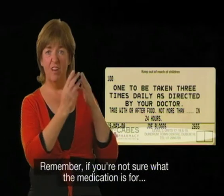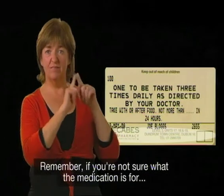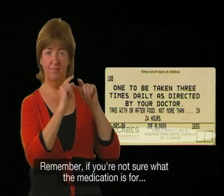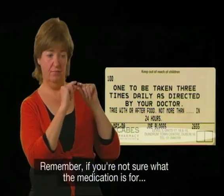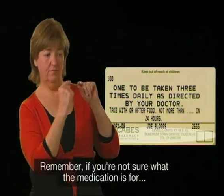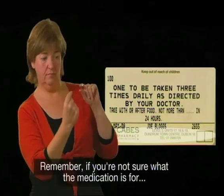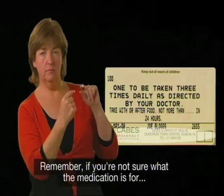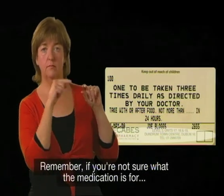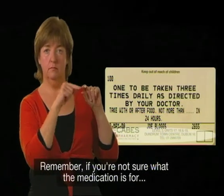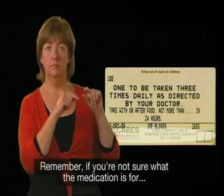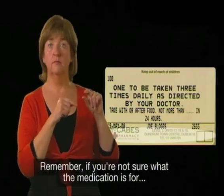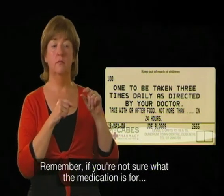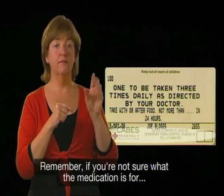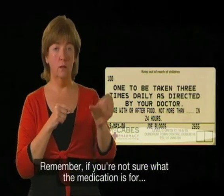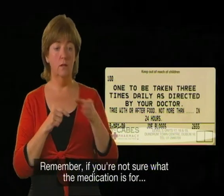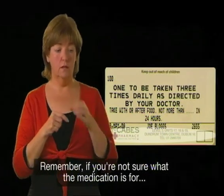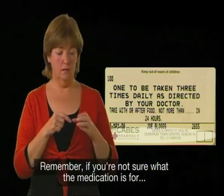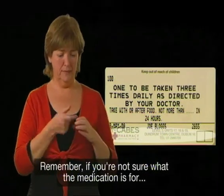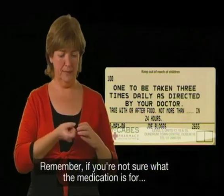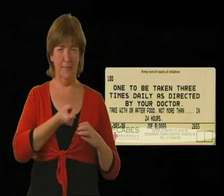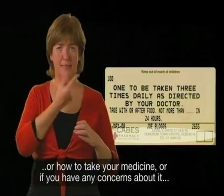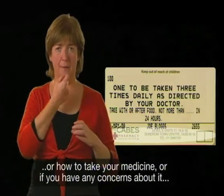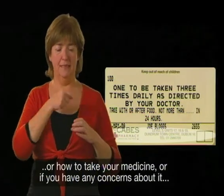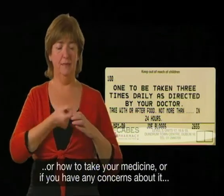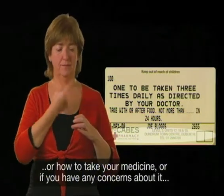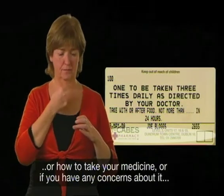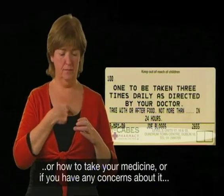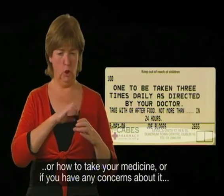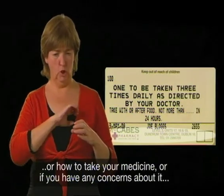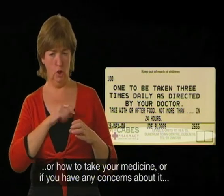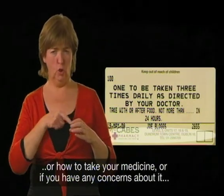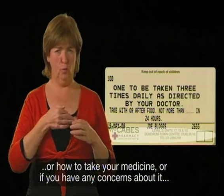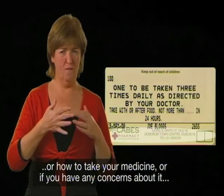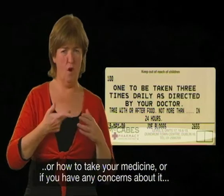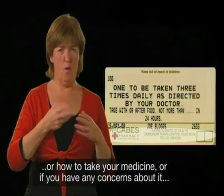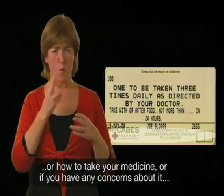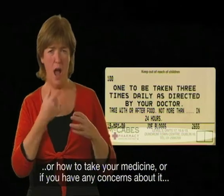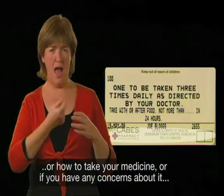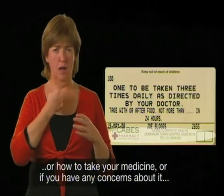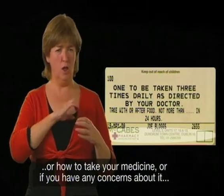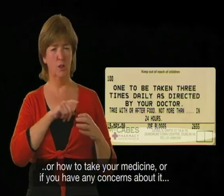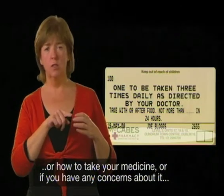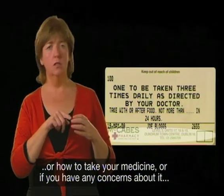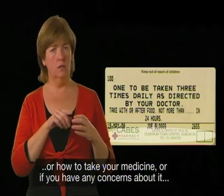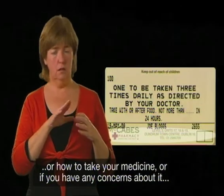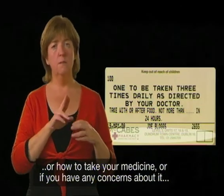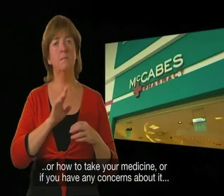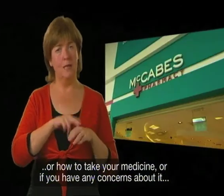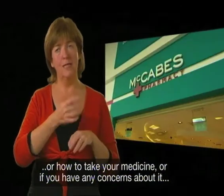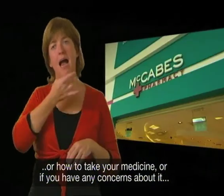Remember, if you're not sure what the medication is for, or how to take your medicine, or if you have any concerns about it,